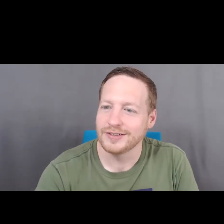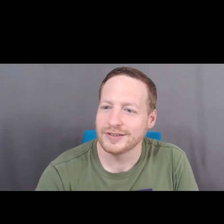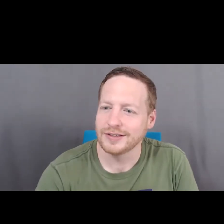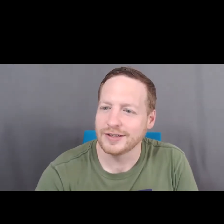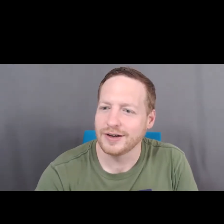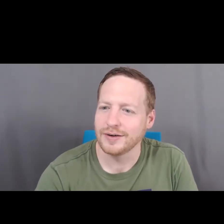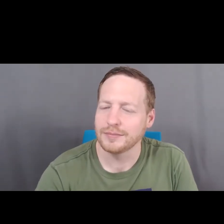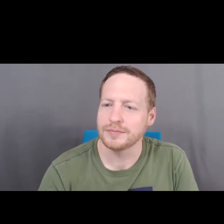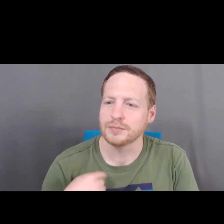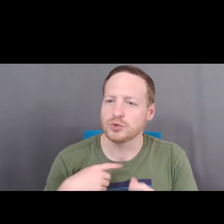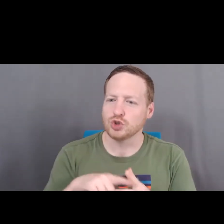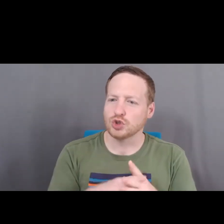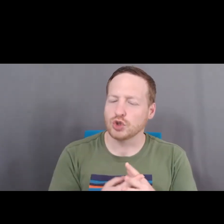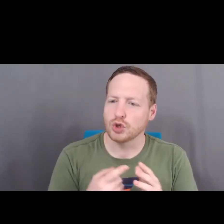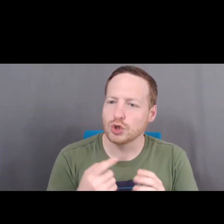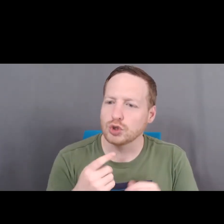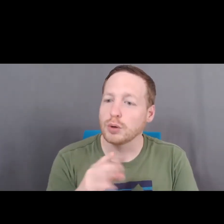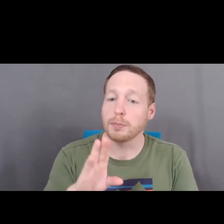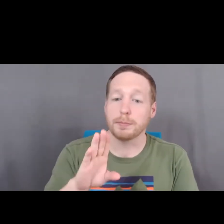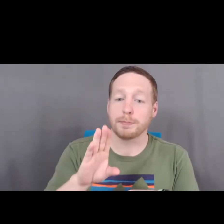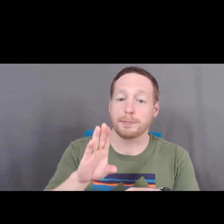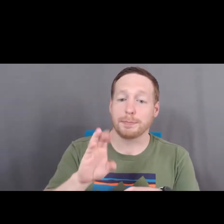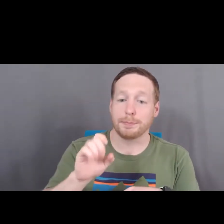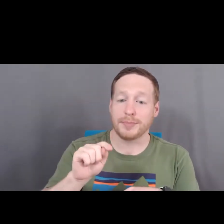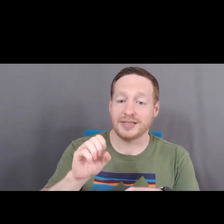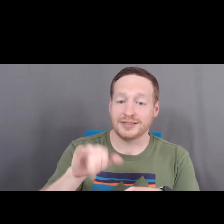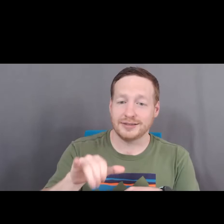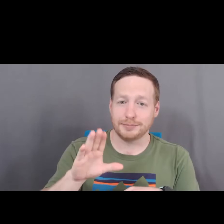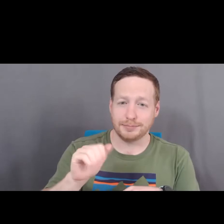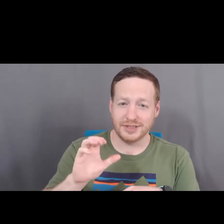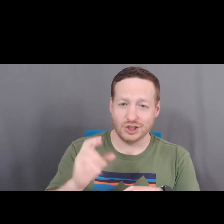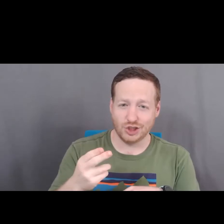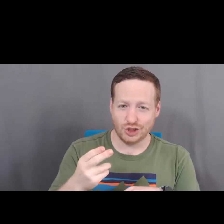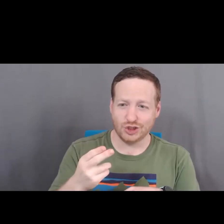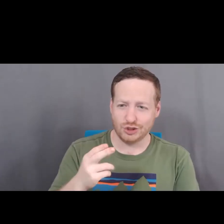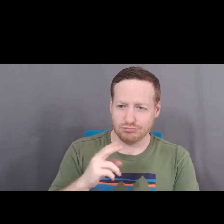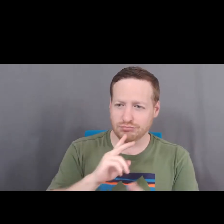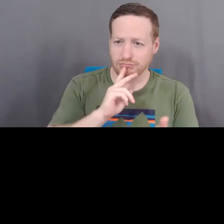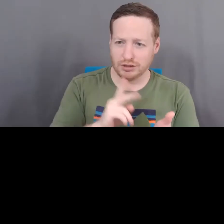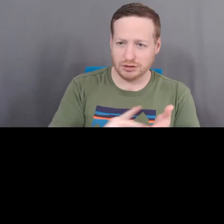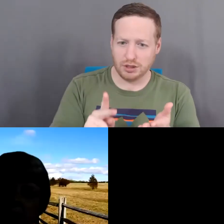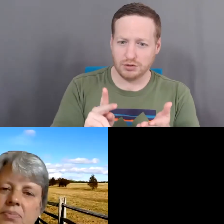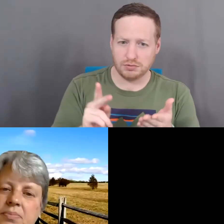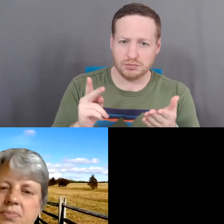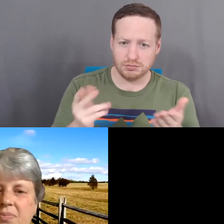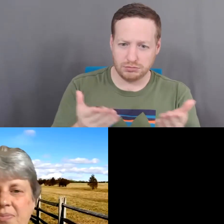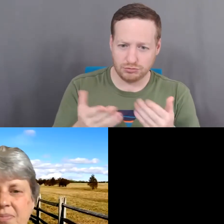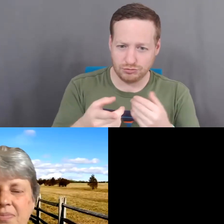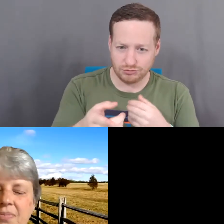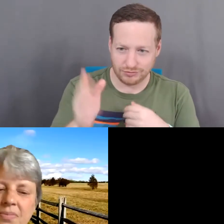call. Obviously, I'm here as the chairperson. I see Betsy Beach, secretary.